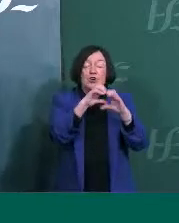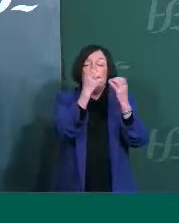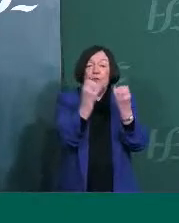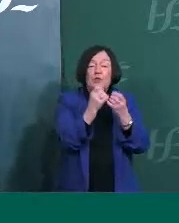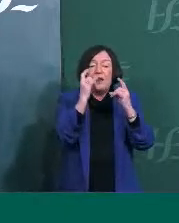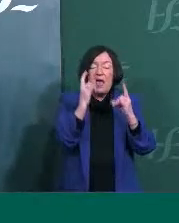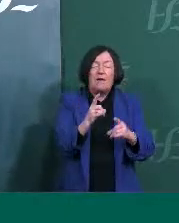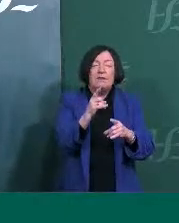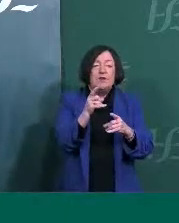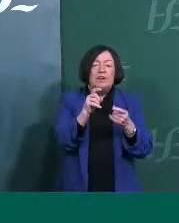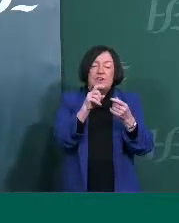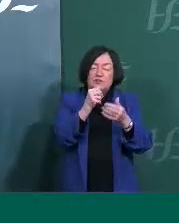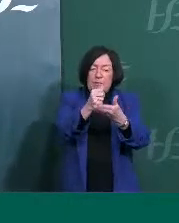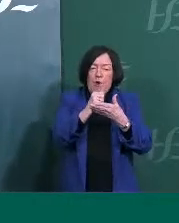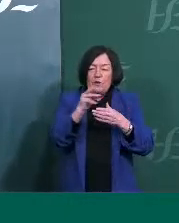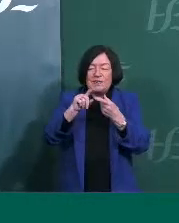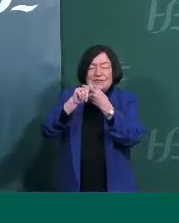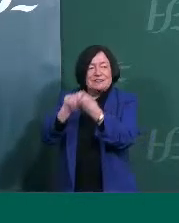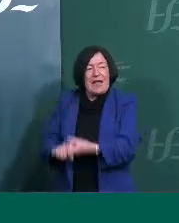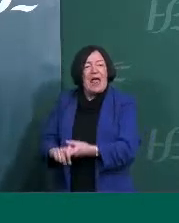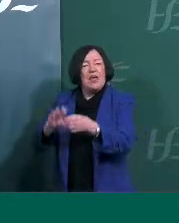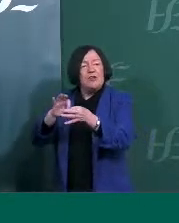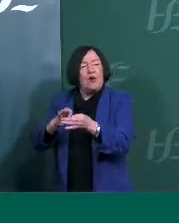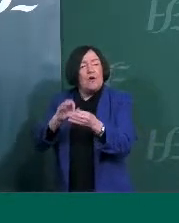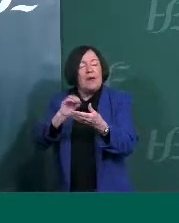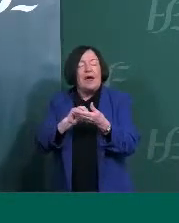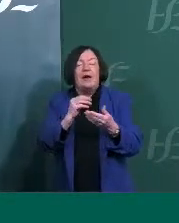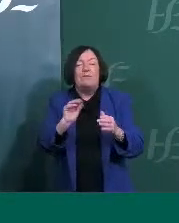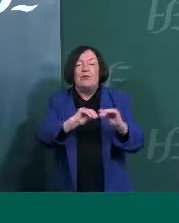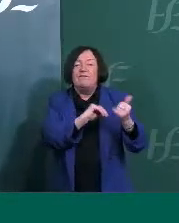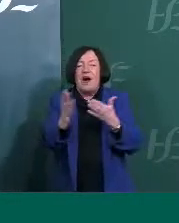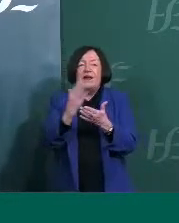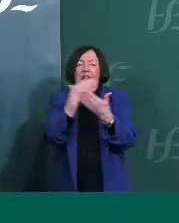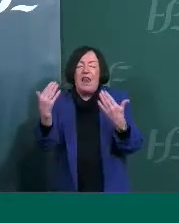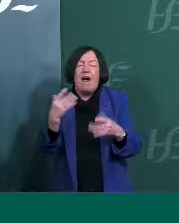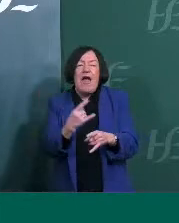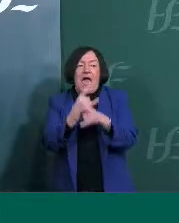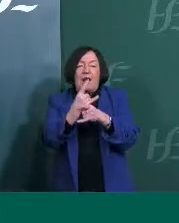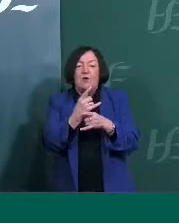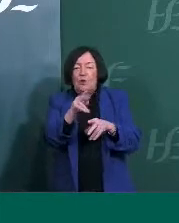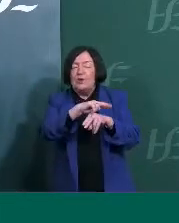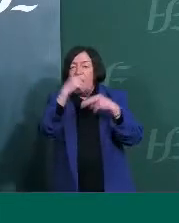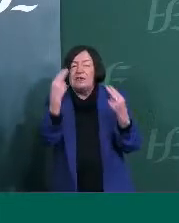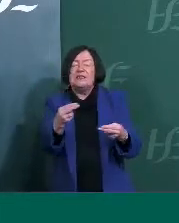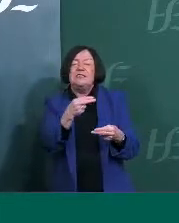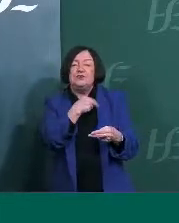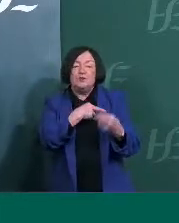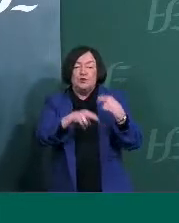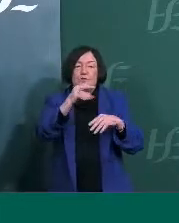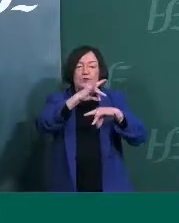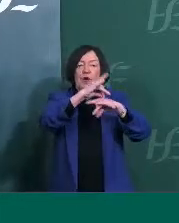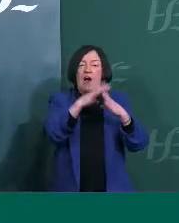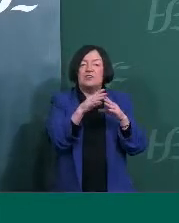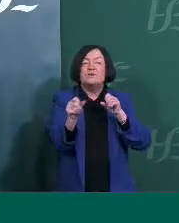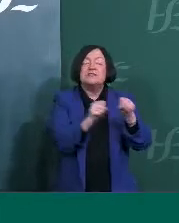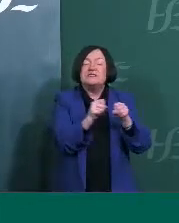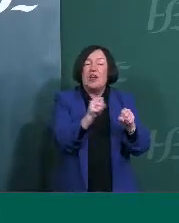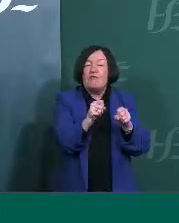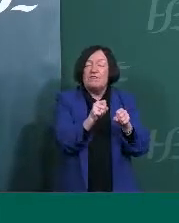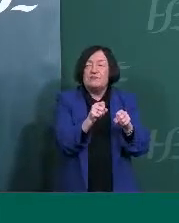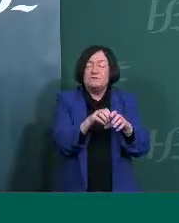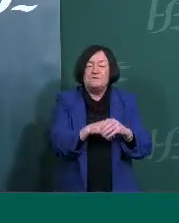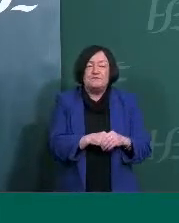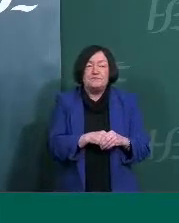organisations supporting people to stay at home and providing a lot of interventions to people who will not need to come across the hospital services at all for these